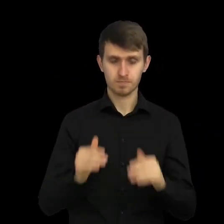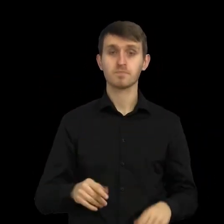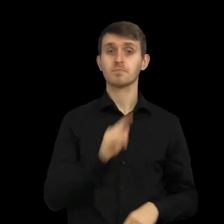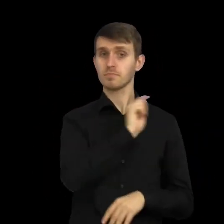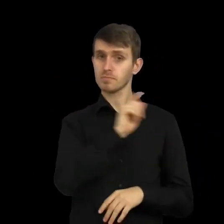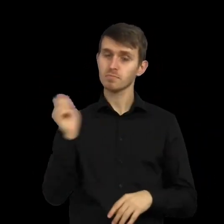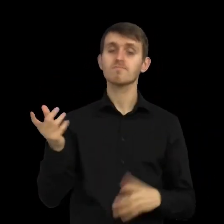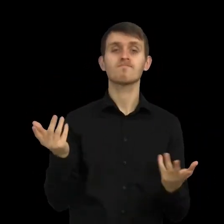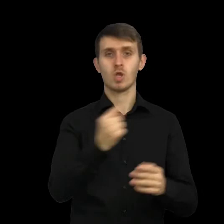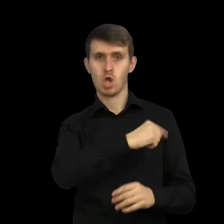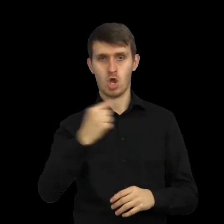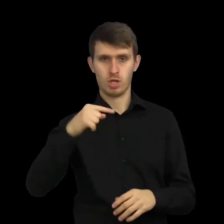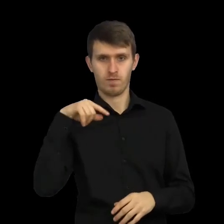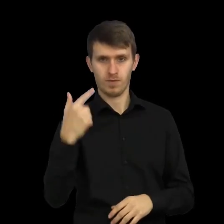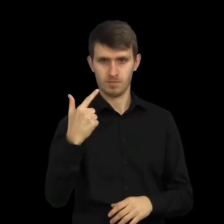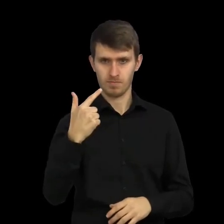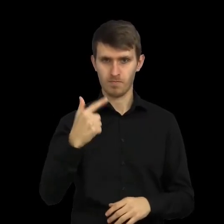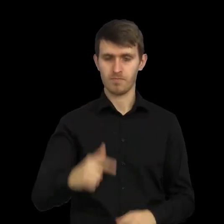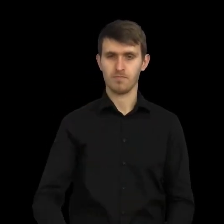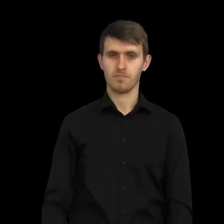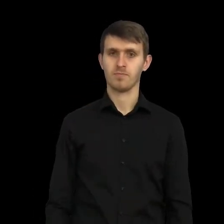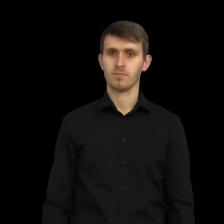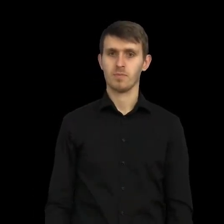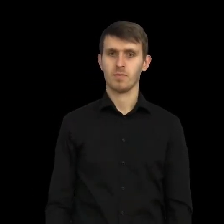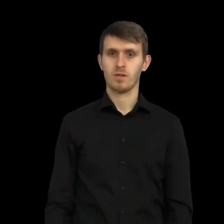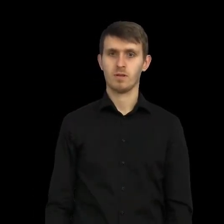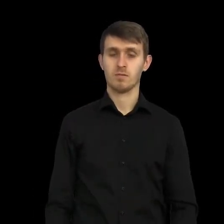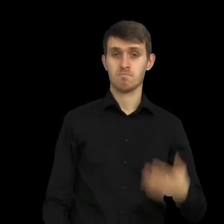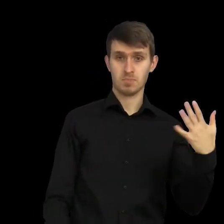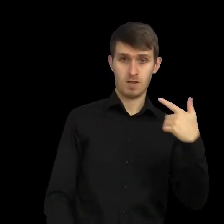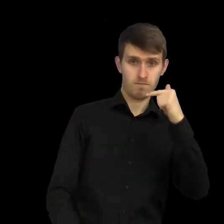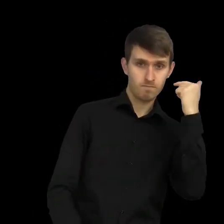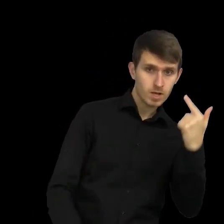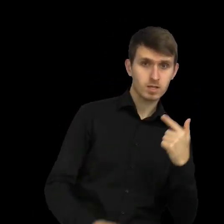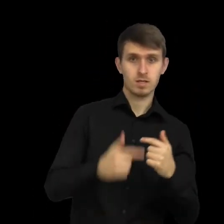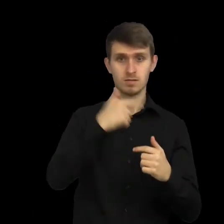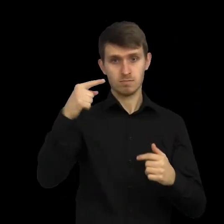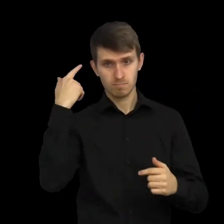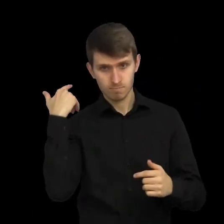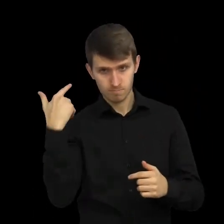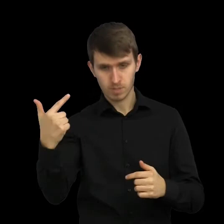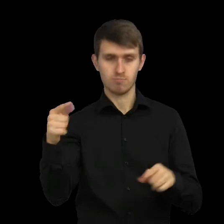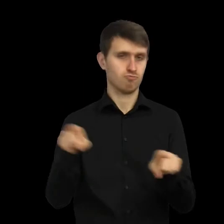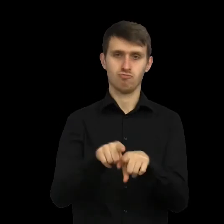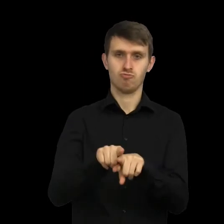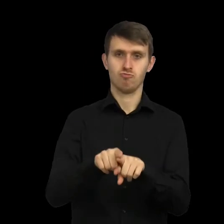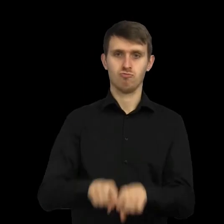way to get rid of that 2 is to subtract it. But if we want to subtract it from the right-hand side, we also have to subtract it from the left-hand side. Because this is an